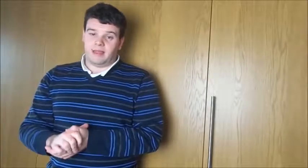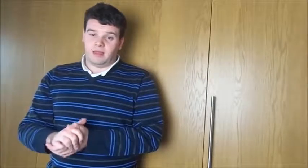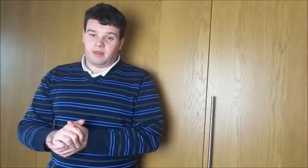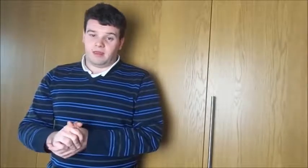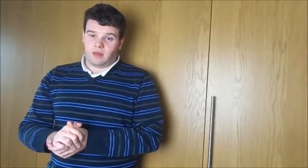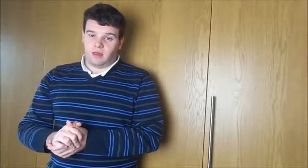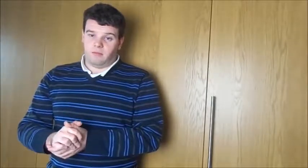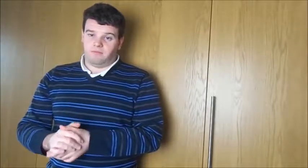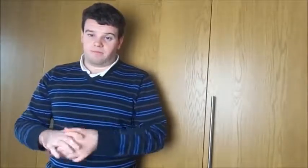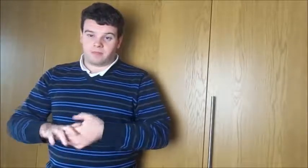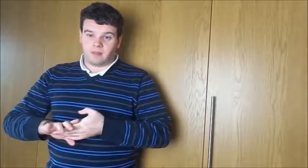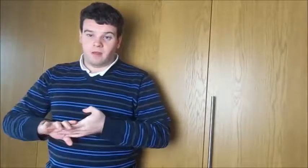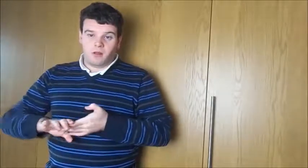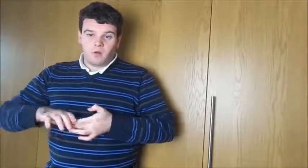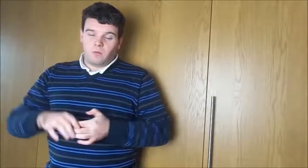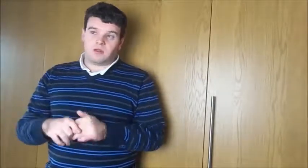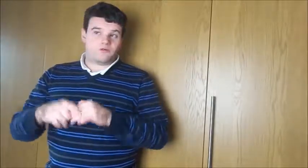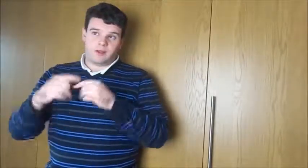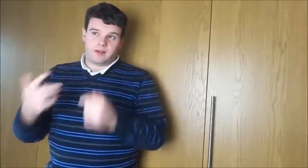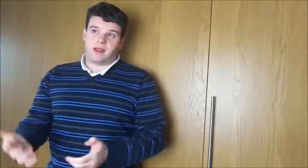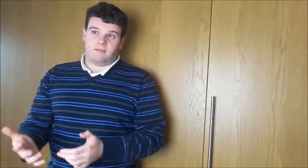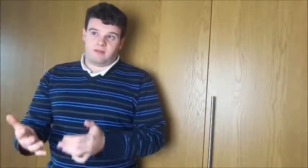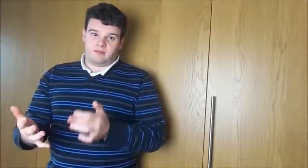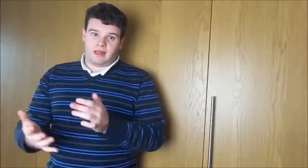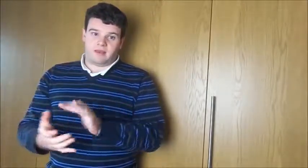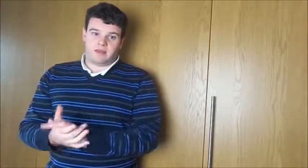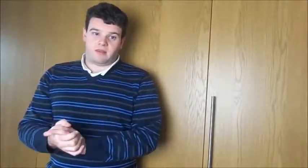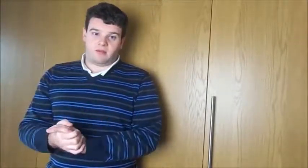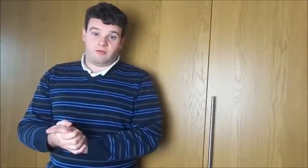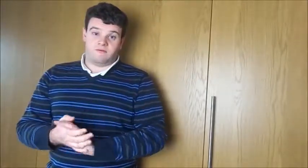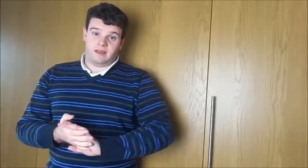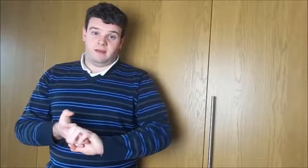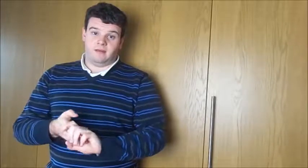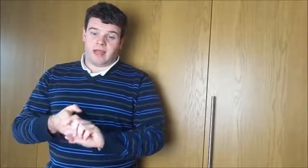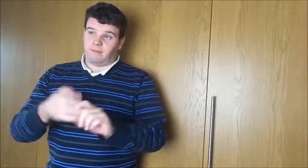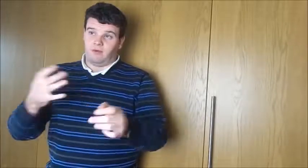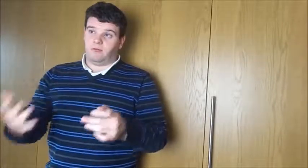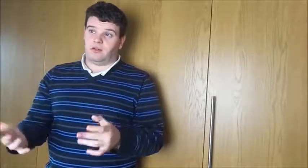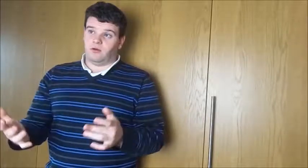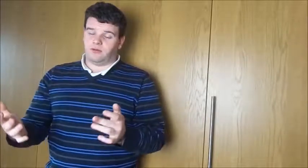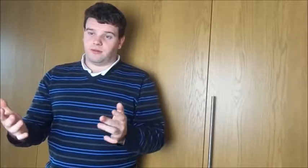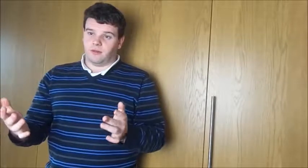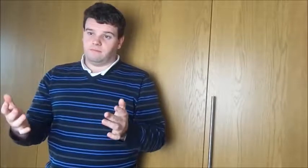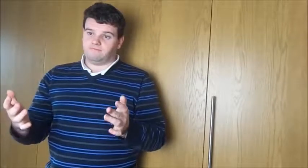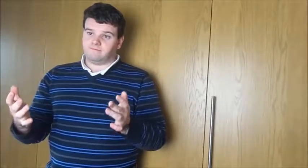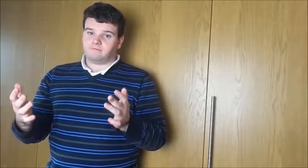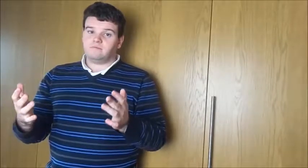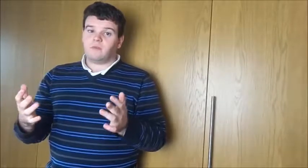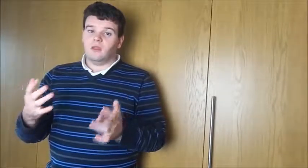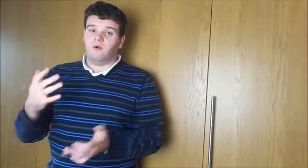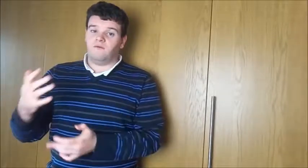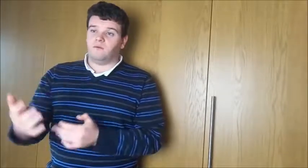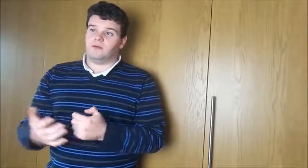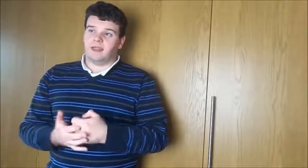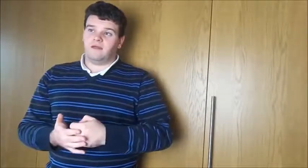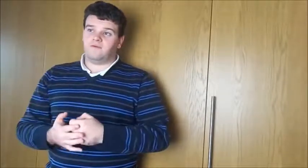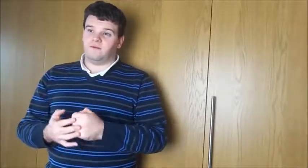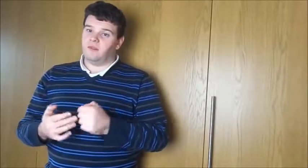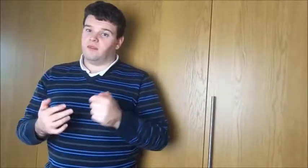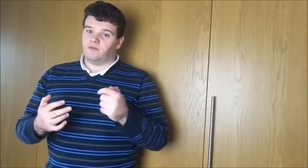is almost a great shame that that sort of thing happened, because you often wonder if the